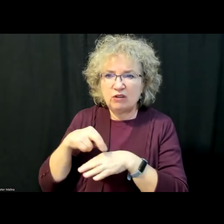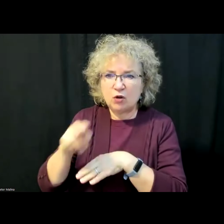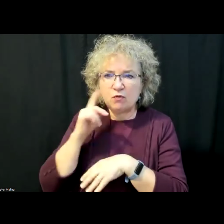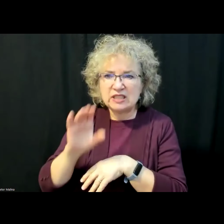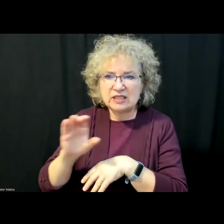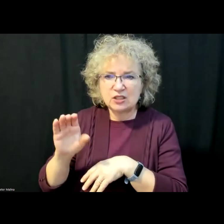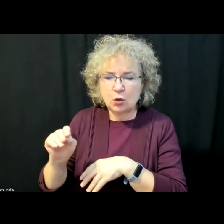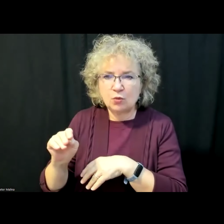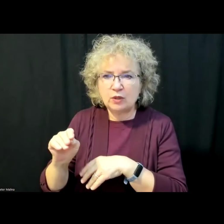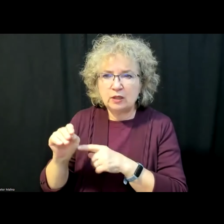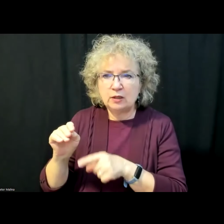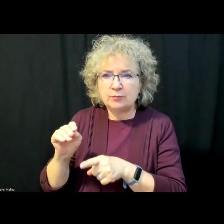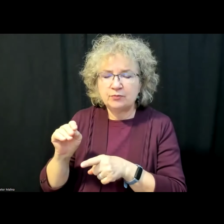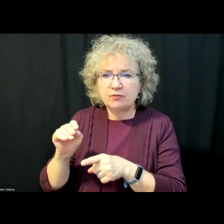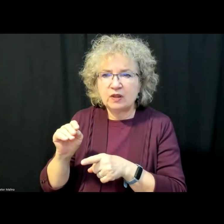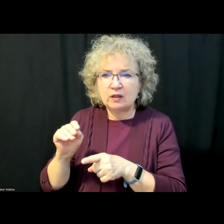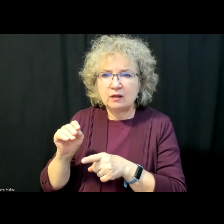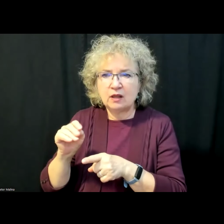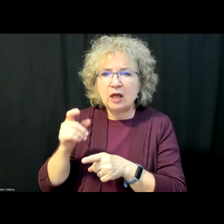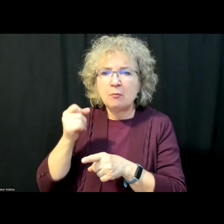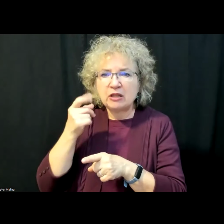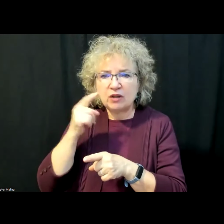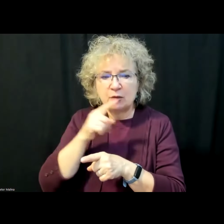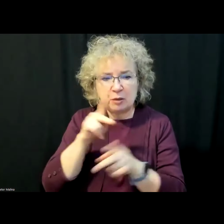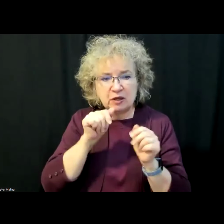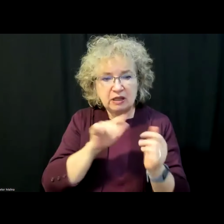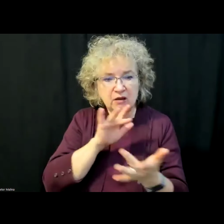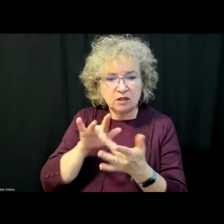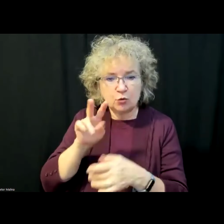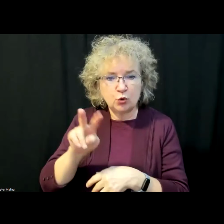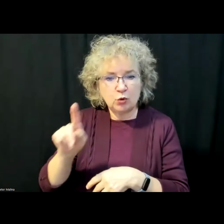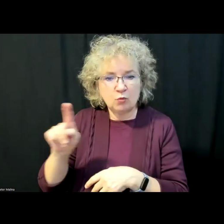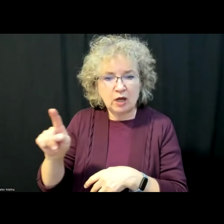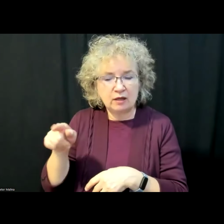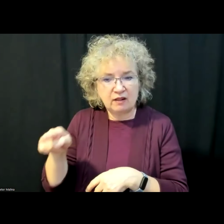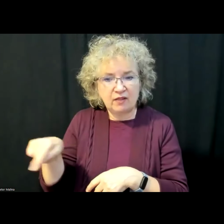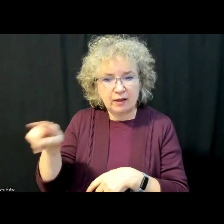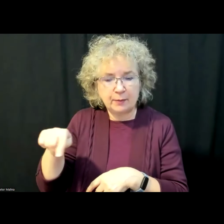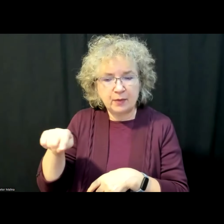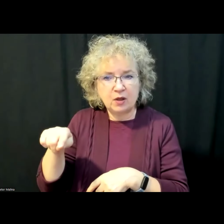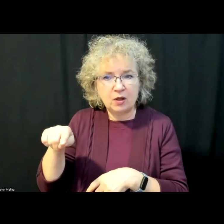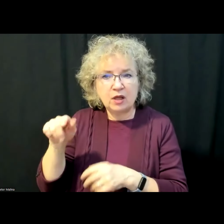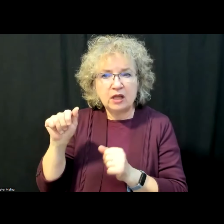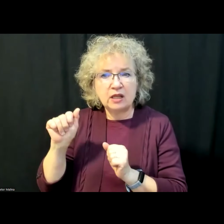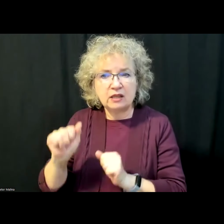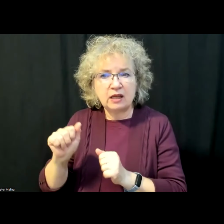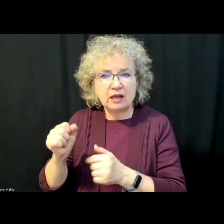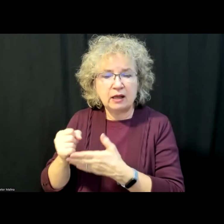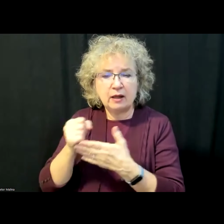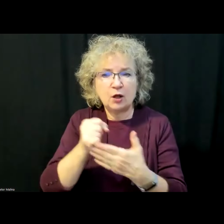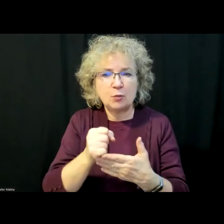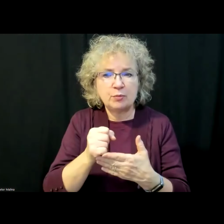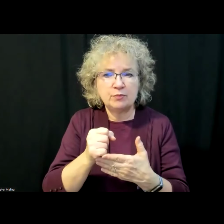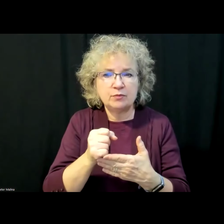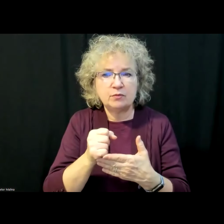my understanding is is that folks can contact 2-1-1 if they have questions about these benefits too and they will help um send